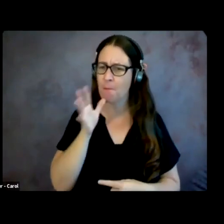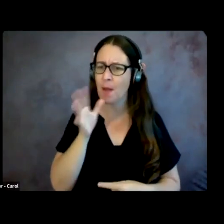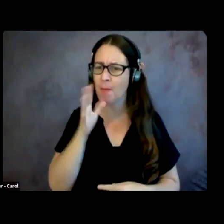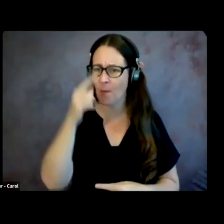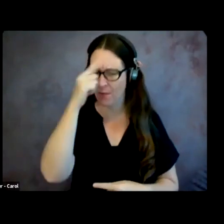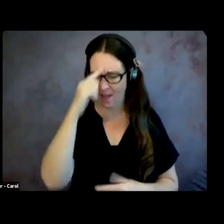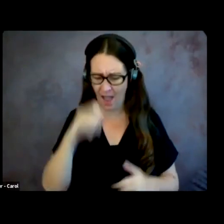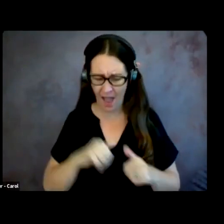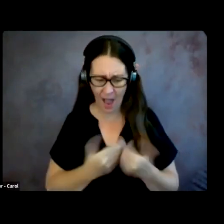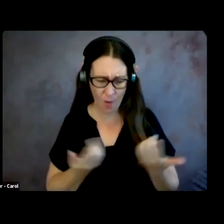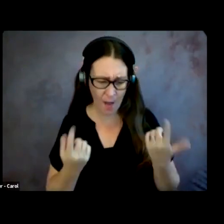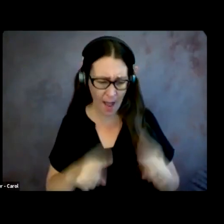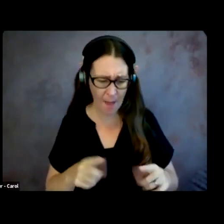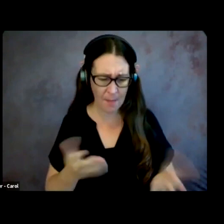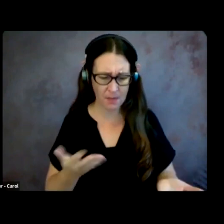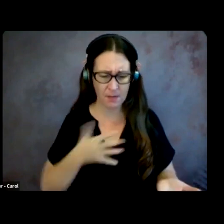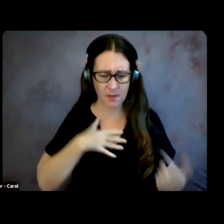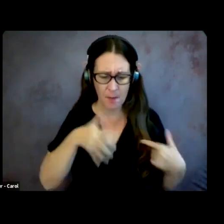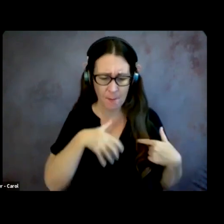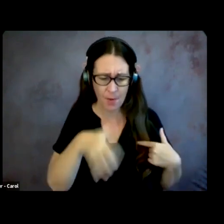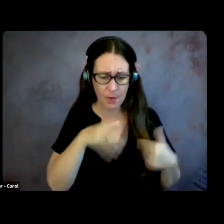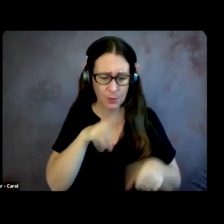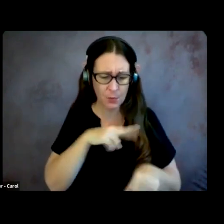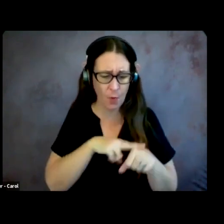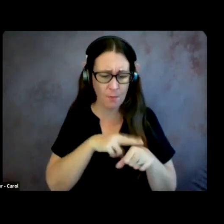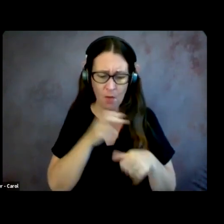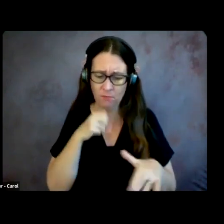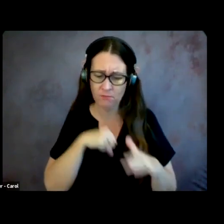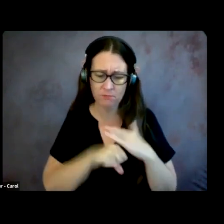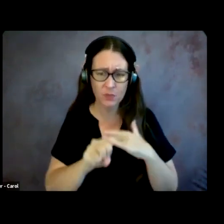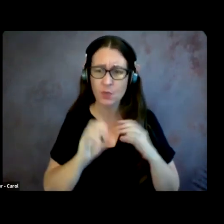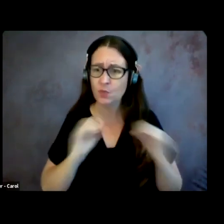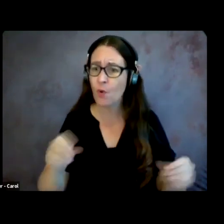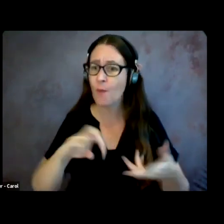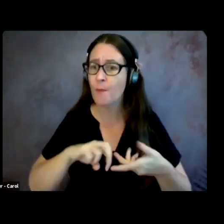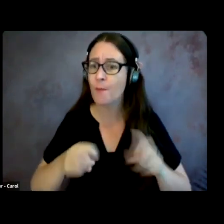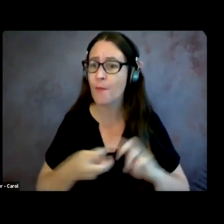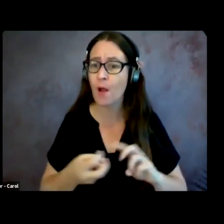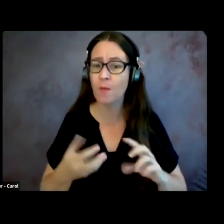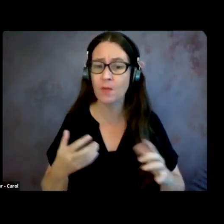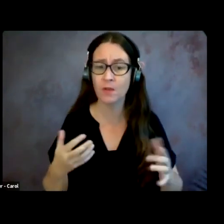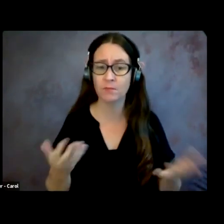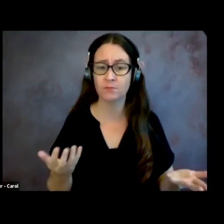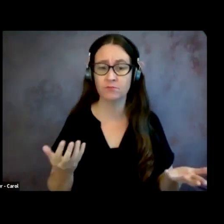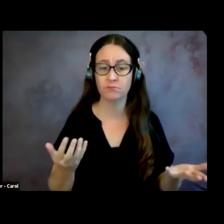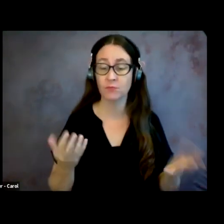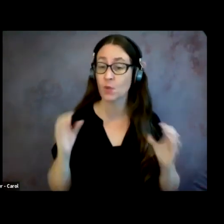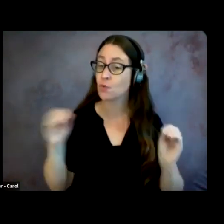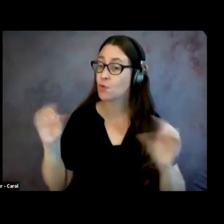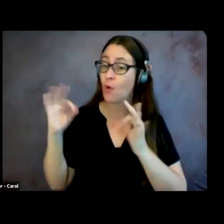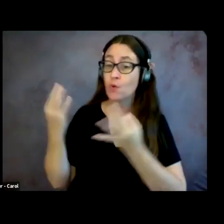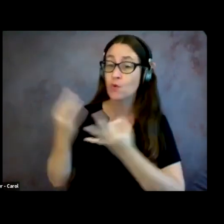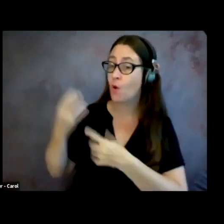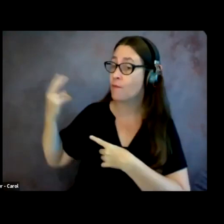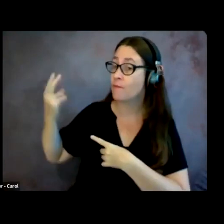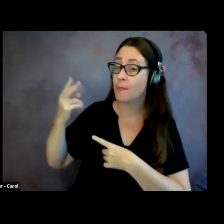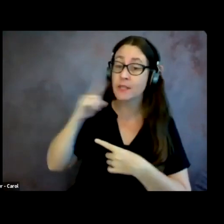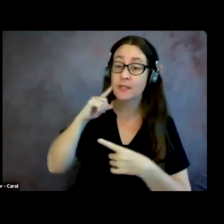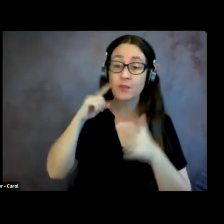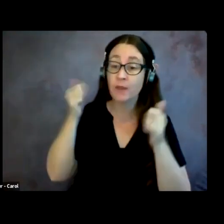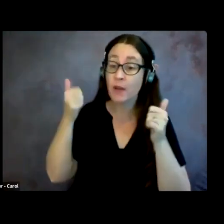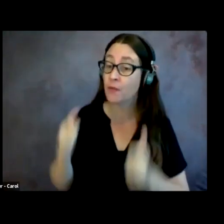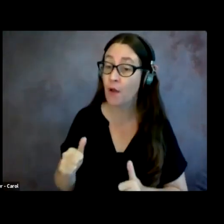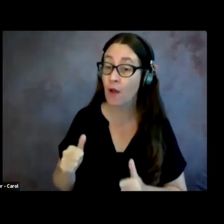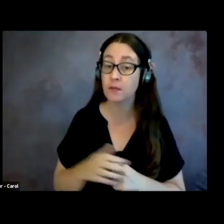had a normal pregnancy and delivery without concerns of any kind. We have no family history of hearing loss. I